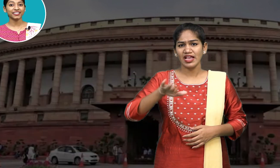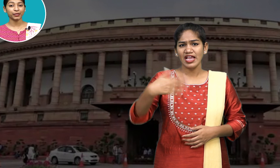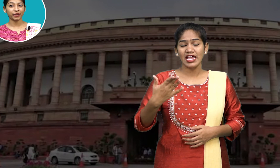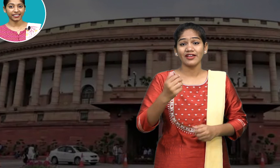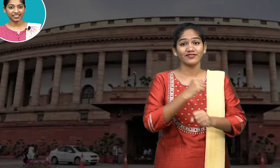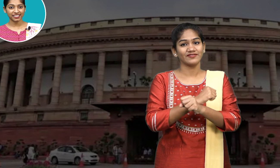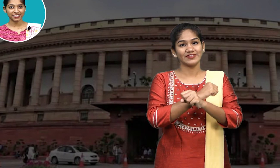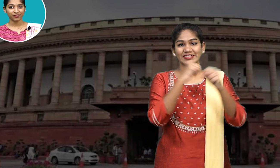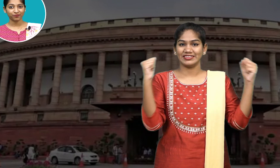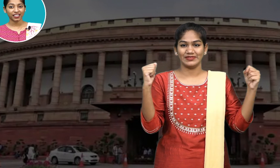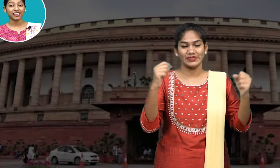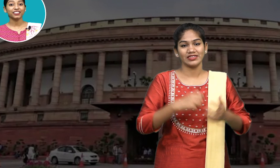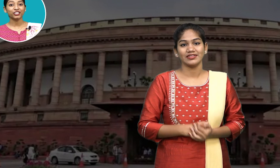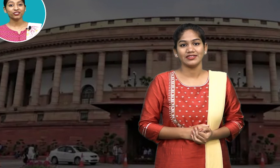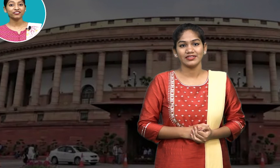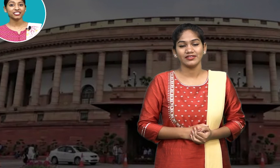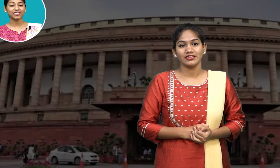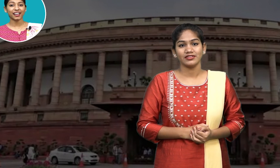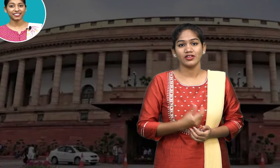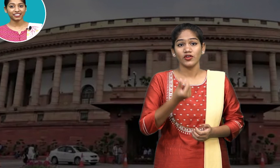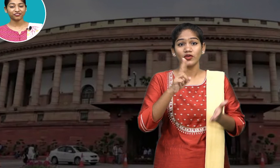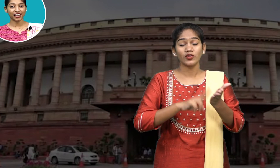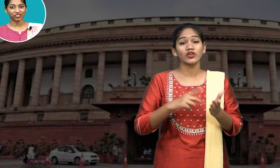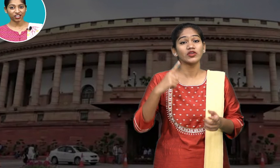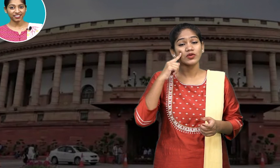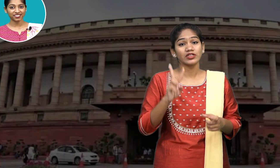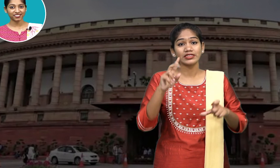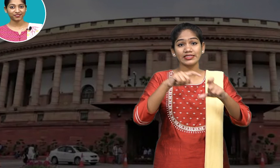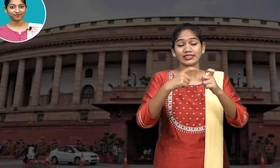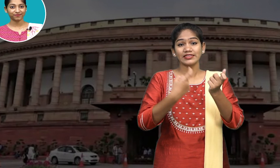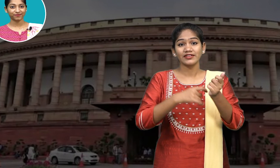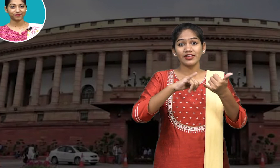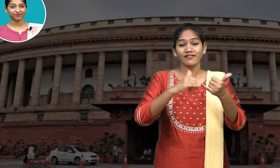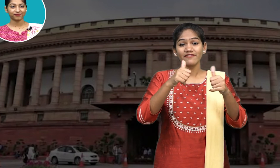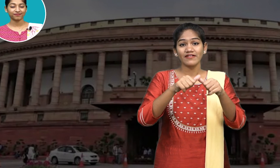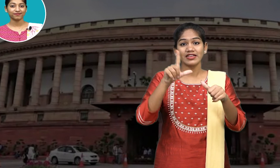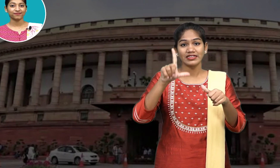After the independence, the universal adult franchise